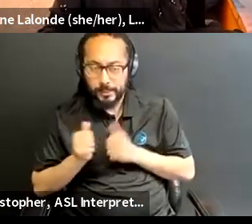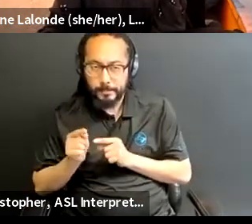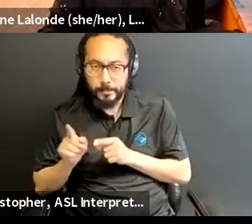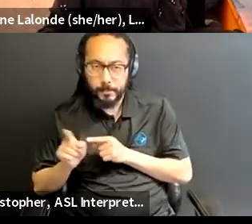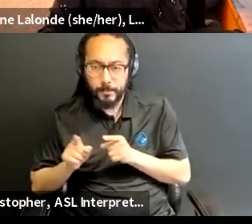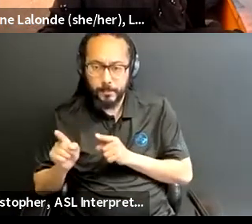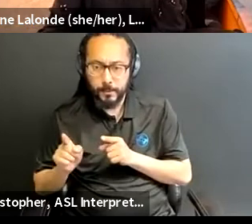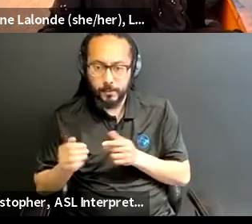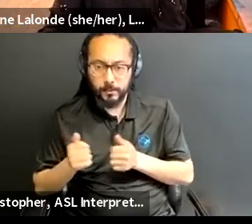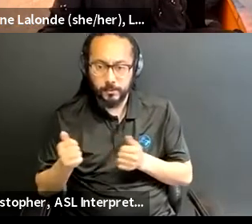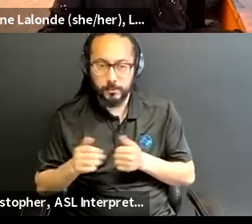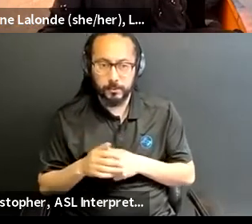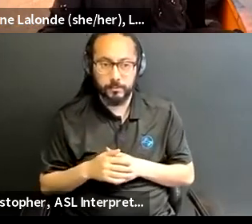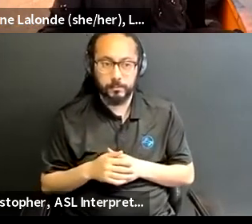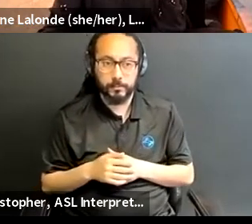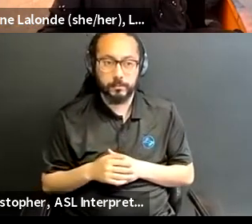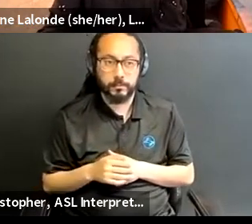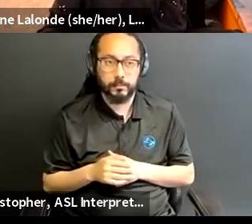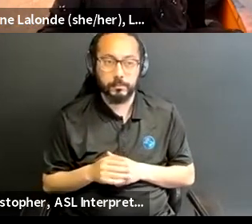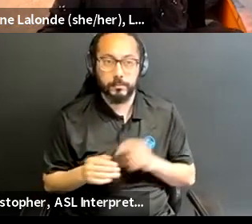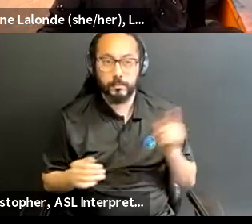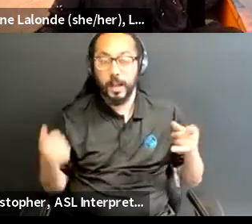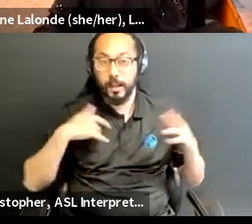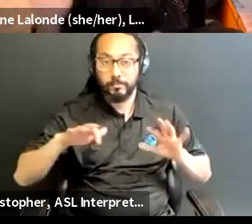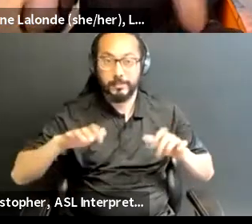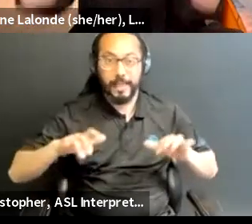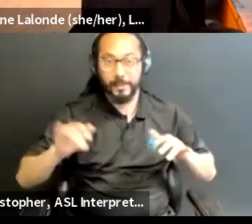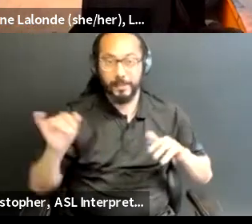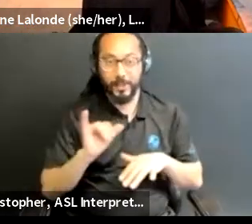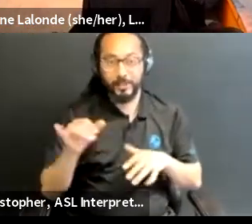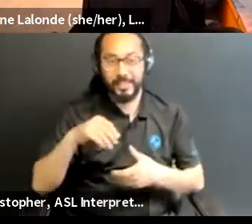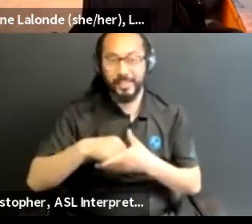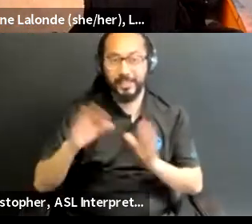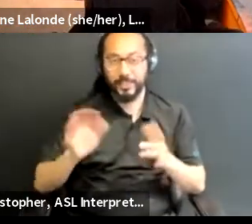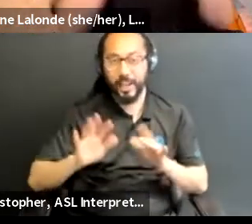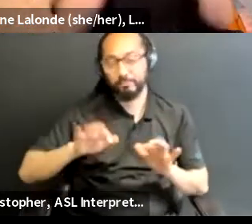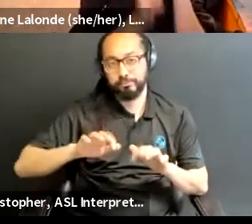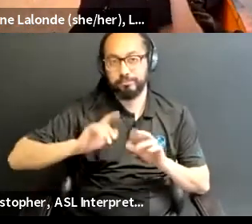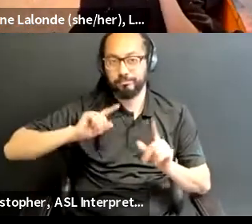Sorry, I'm actively also typing away, answering questions in the chat as well.